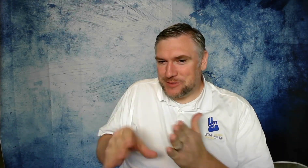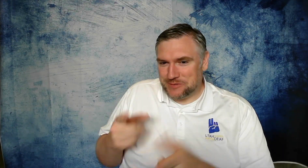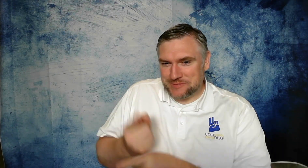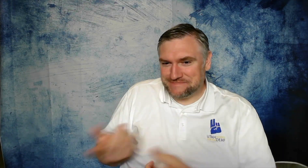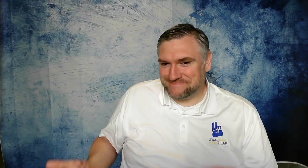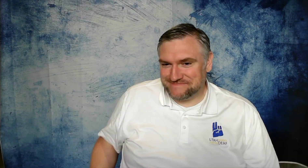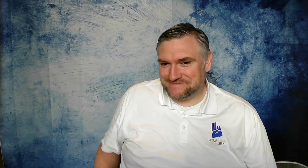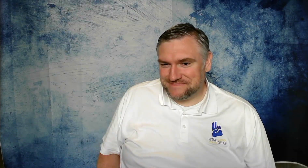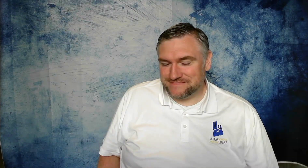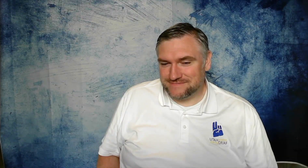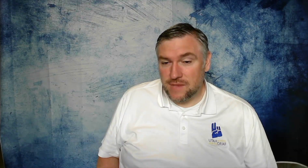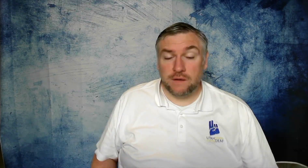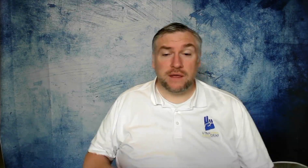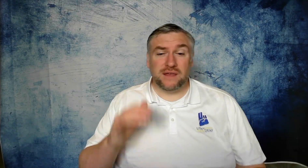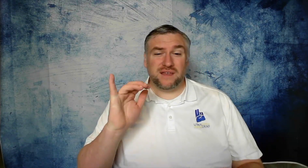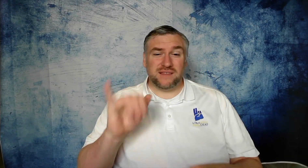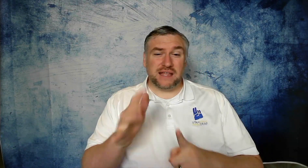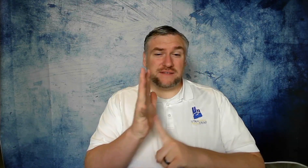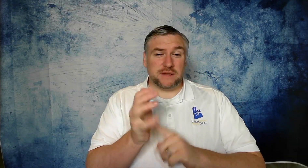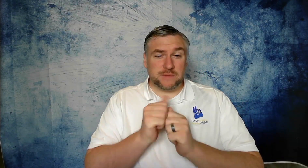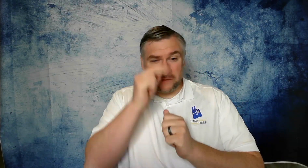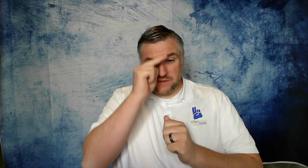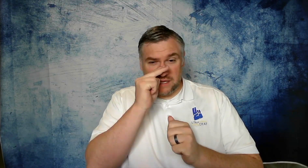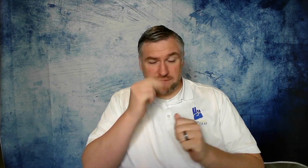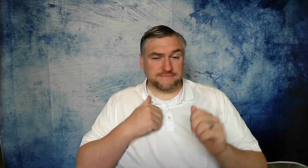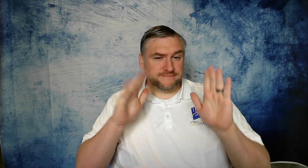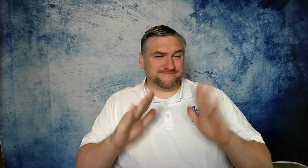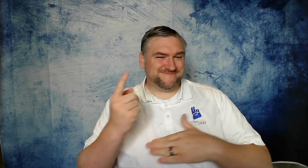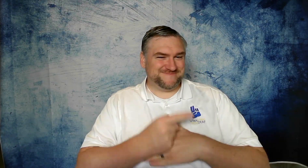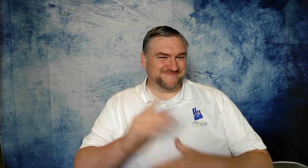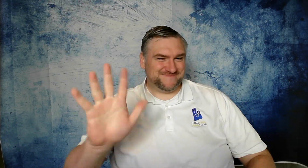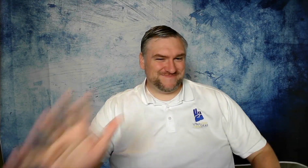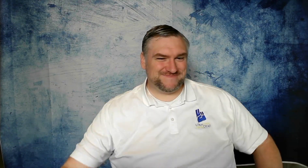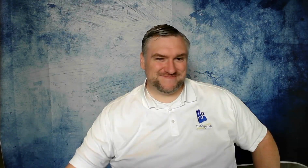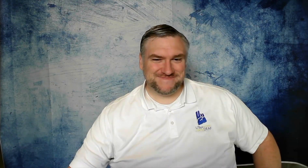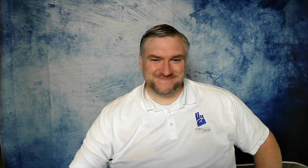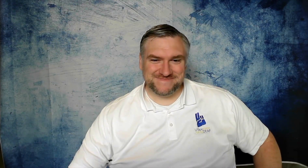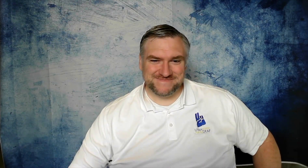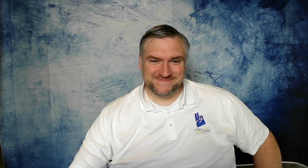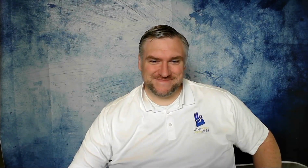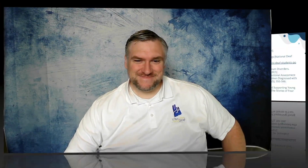isn't that the secret to all students? So that's 5 Minutes with Nate. Have a great day. Bye.